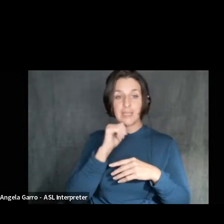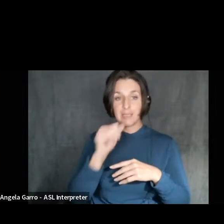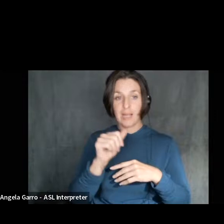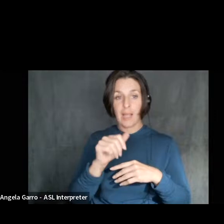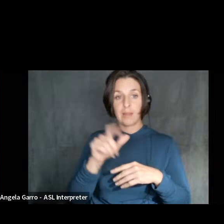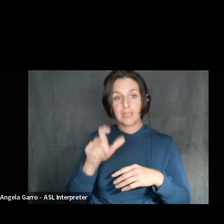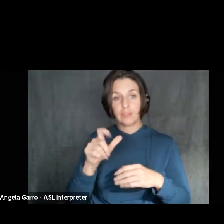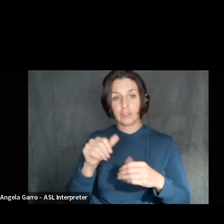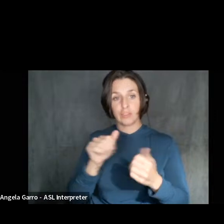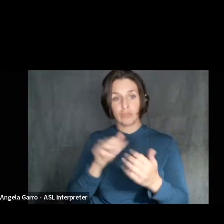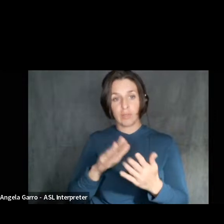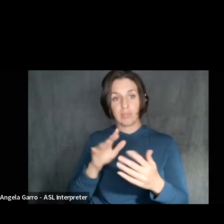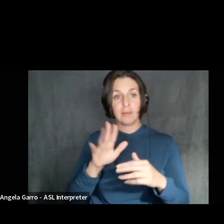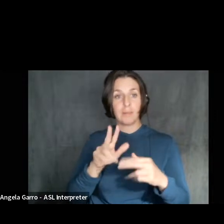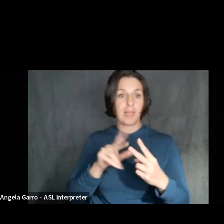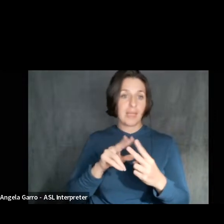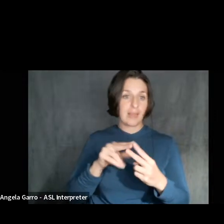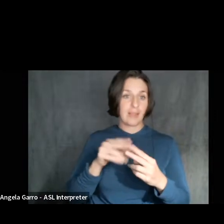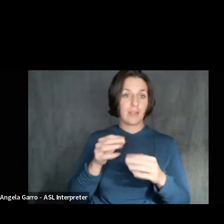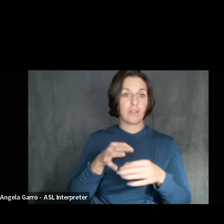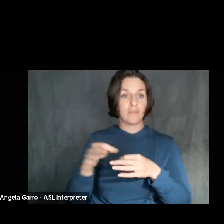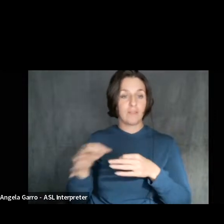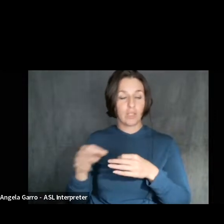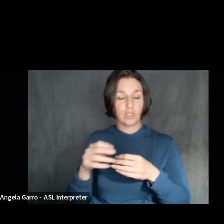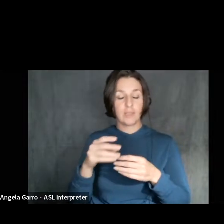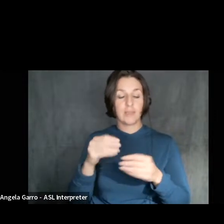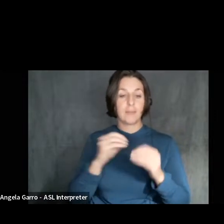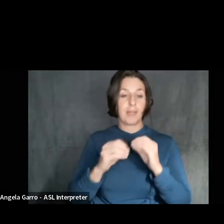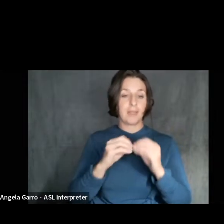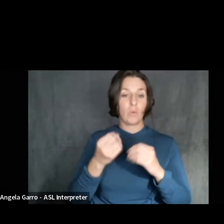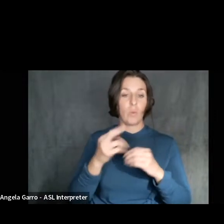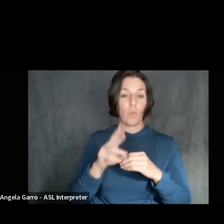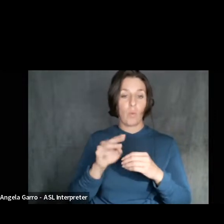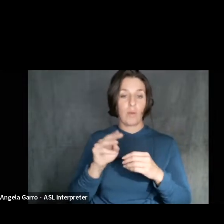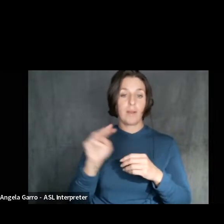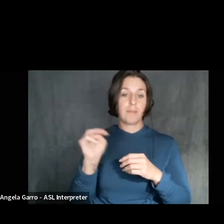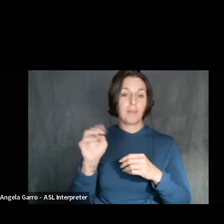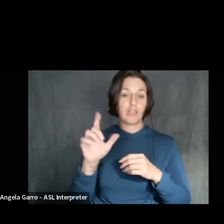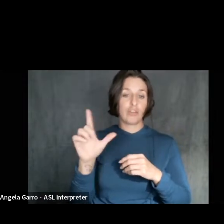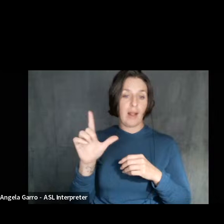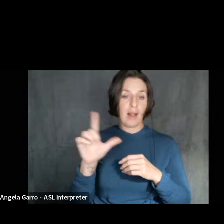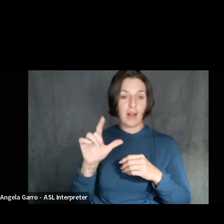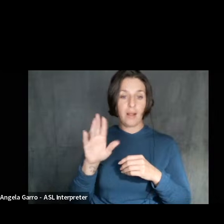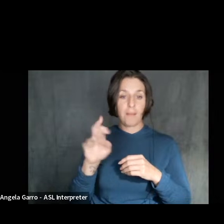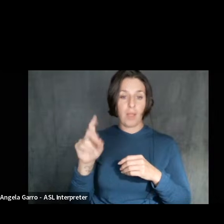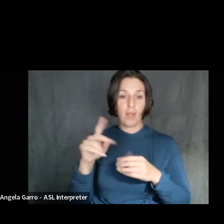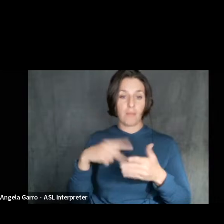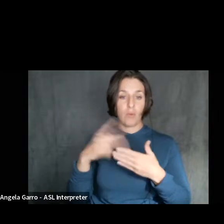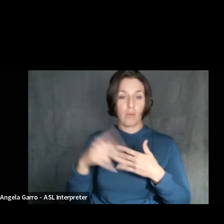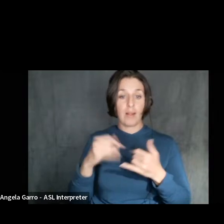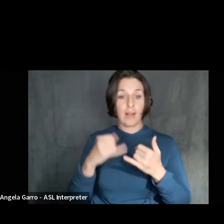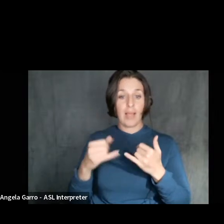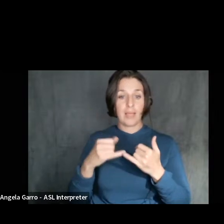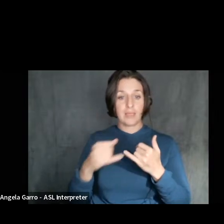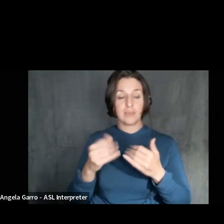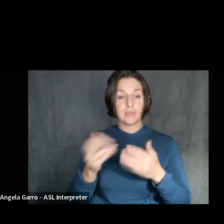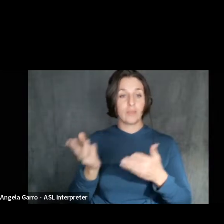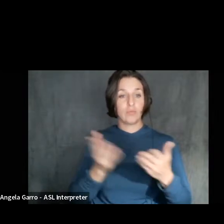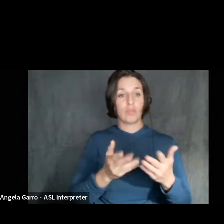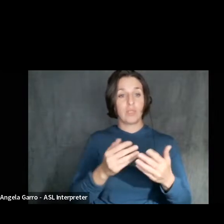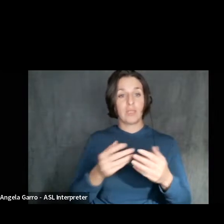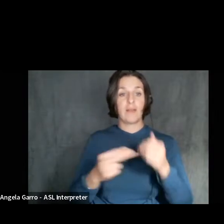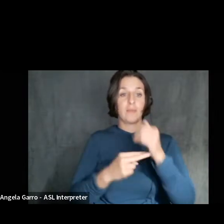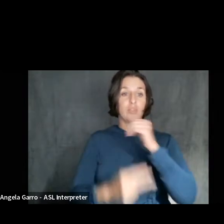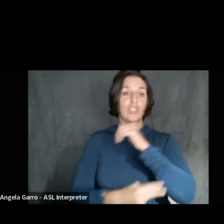addressed by either deferred maintenance or the current Measure L bond program. And lastly, the board directed me to bring bridge